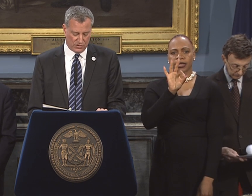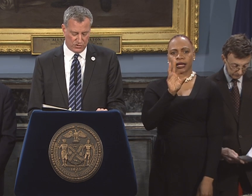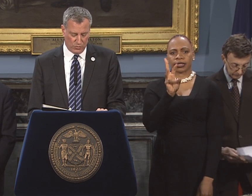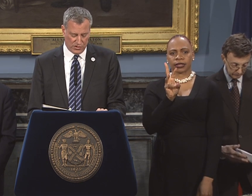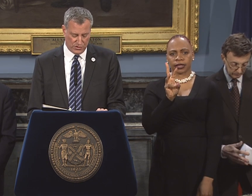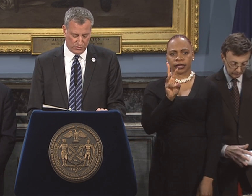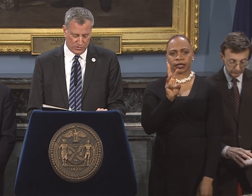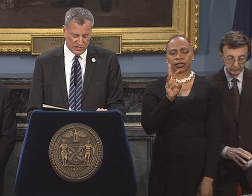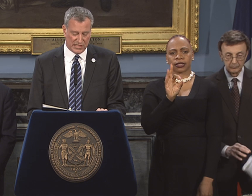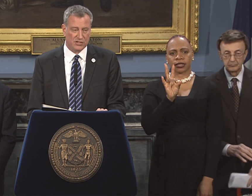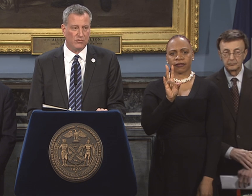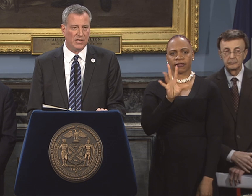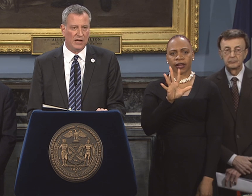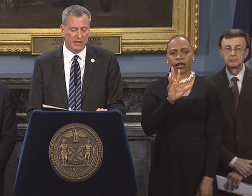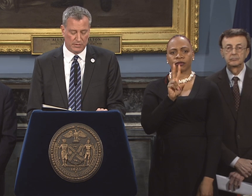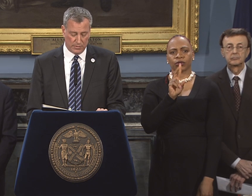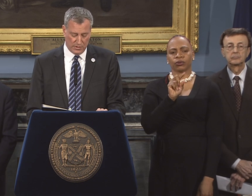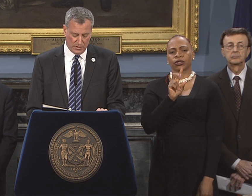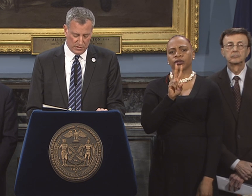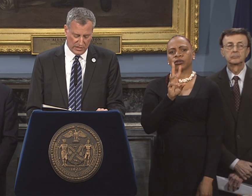212-639-9675. Again,